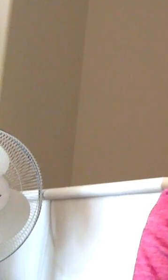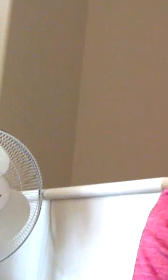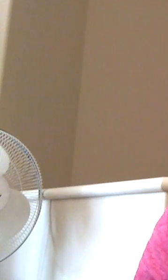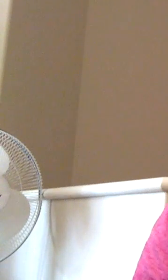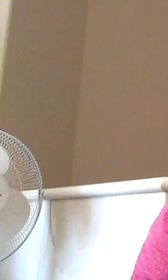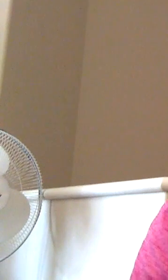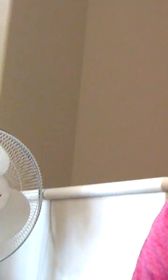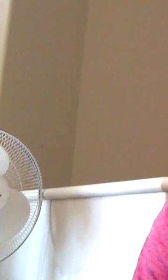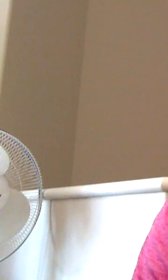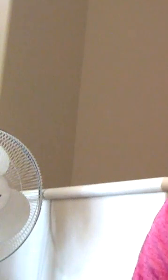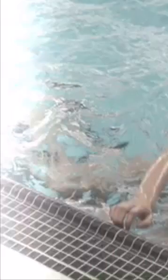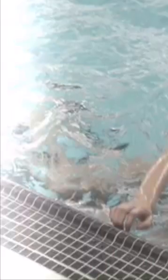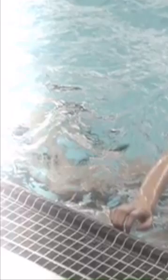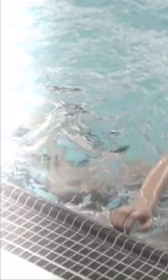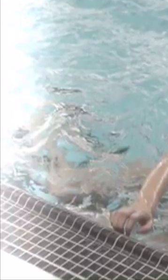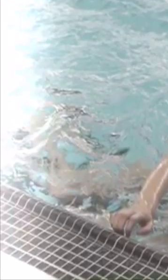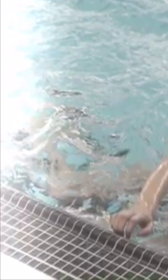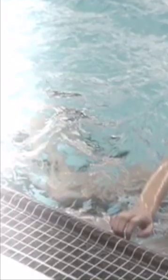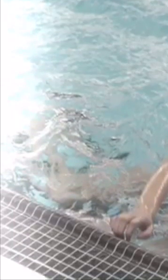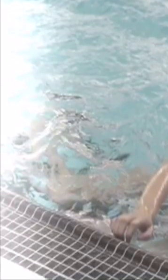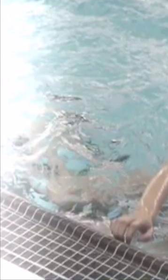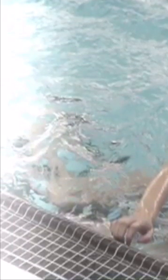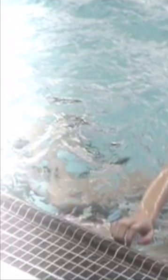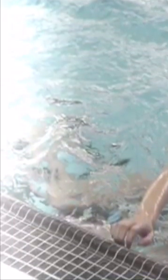yeah, enjoy.